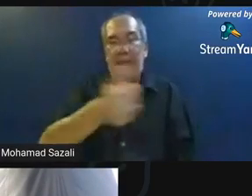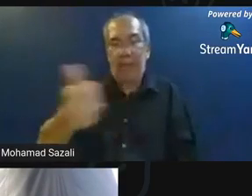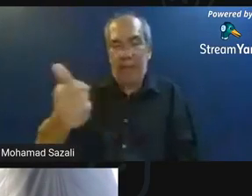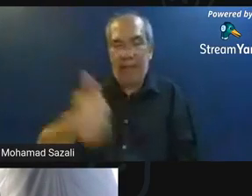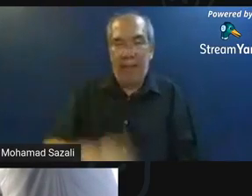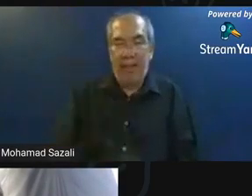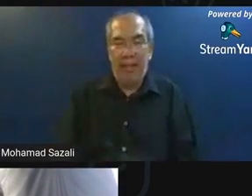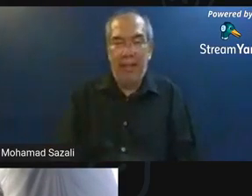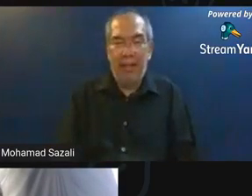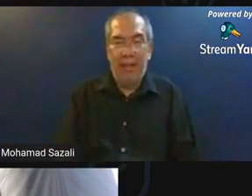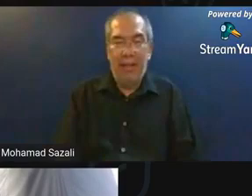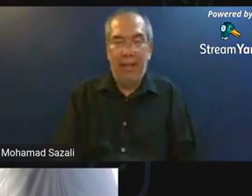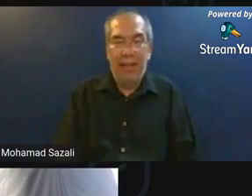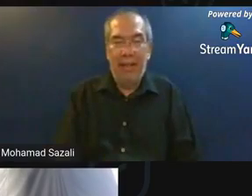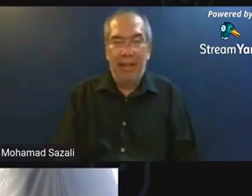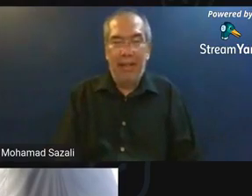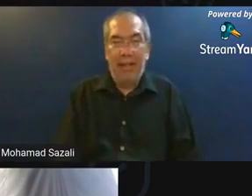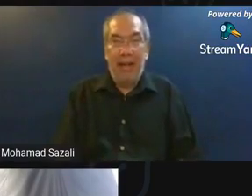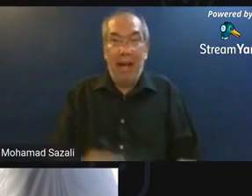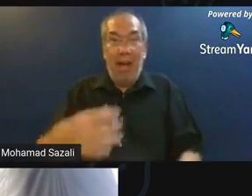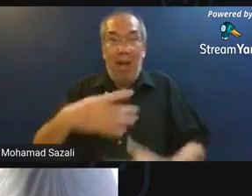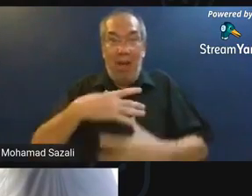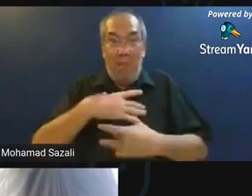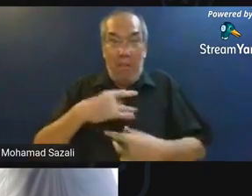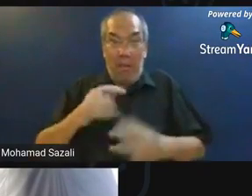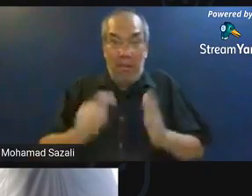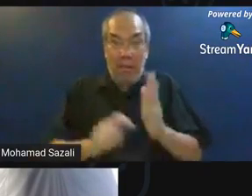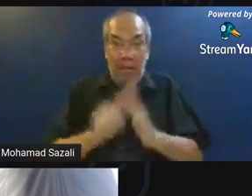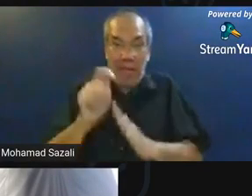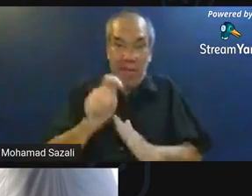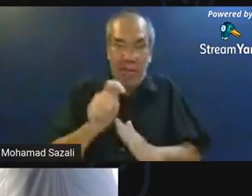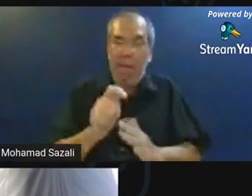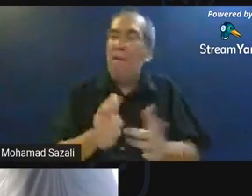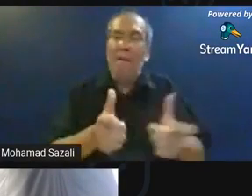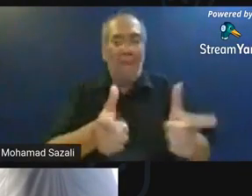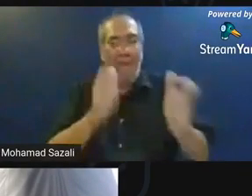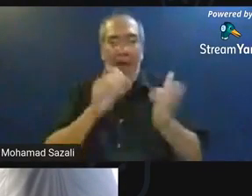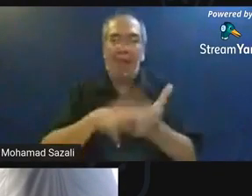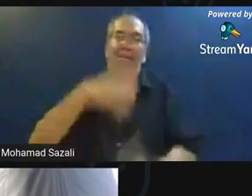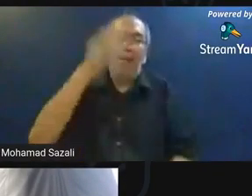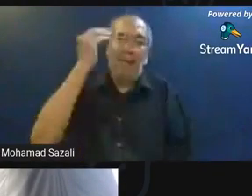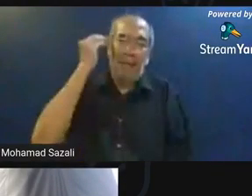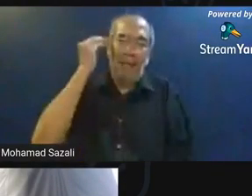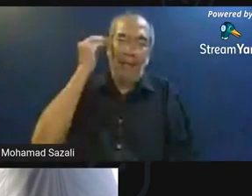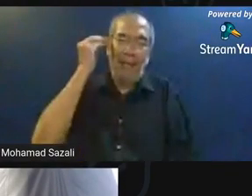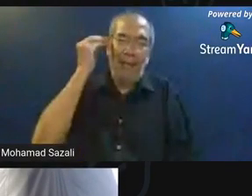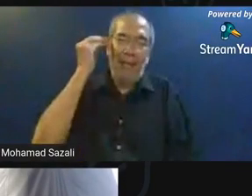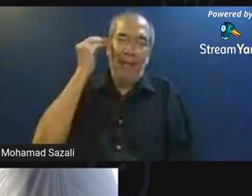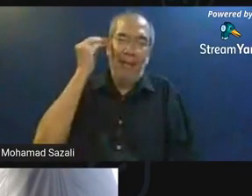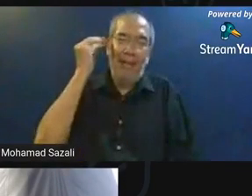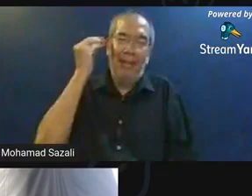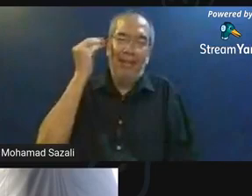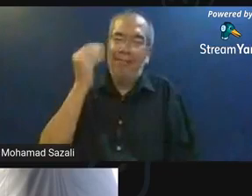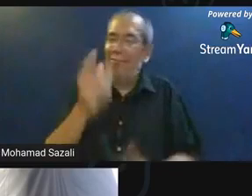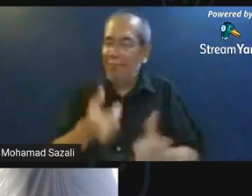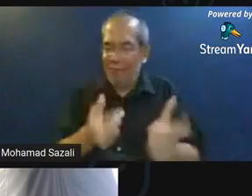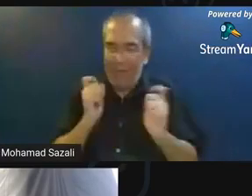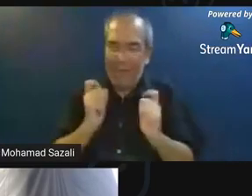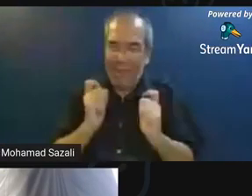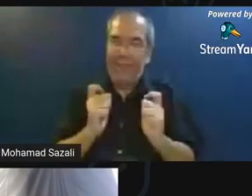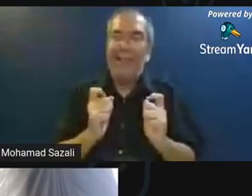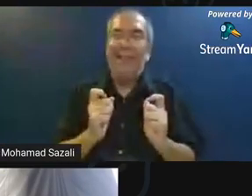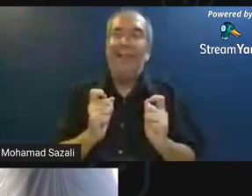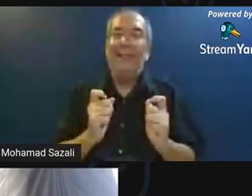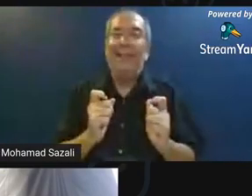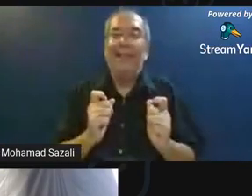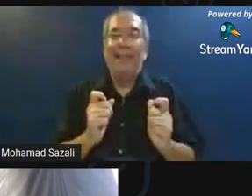much on your interest. If you're really interested to learn language, obviously it's very